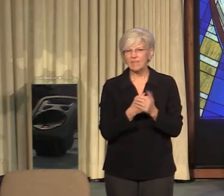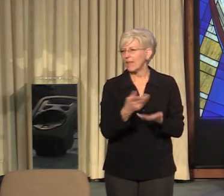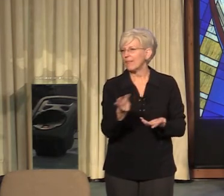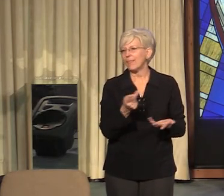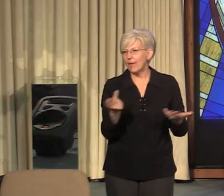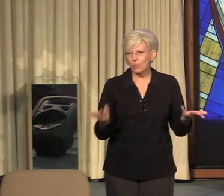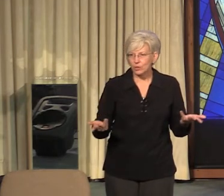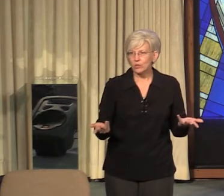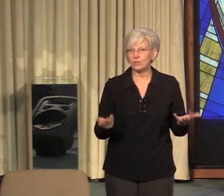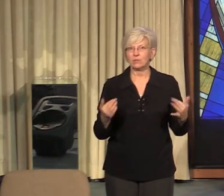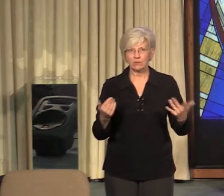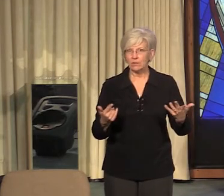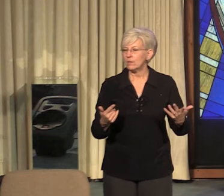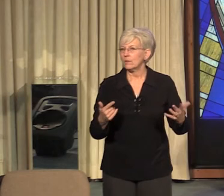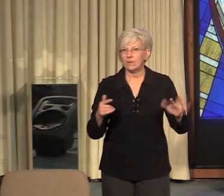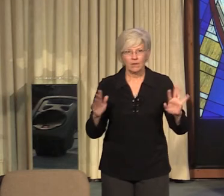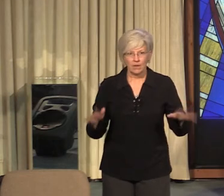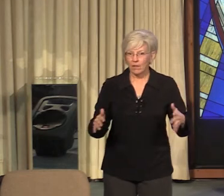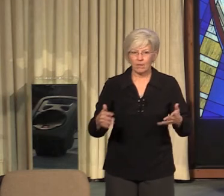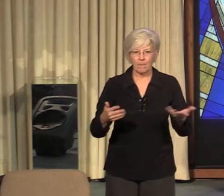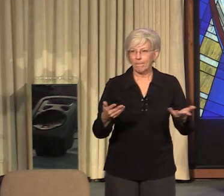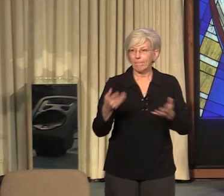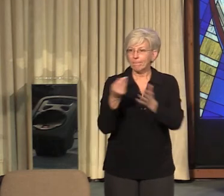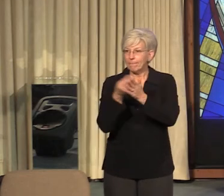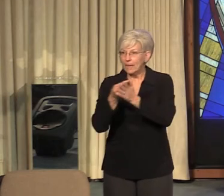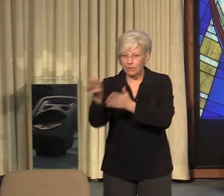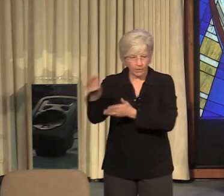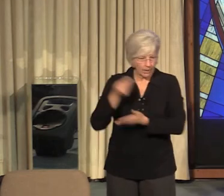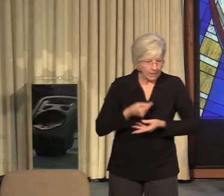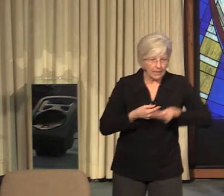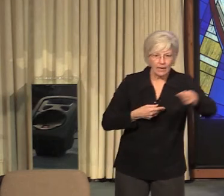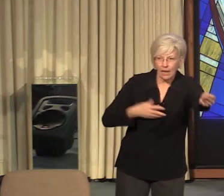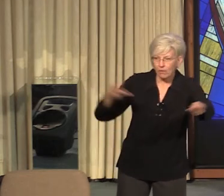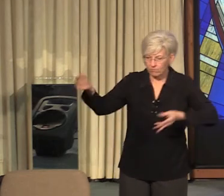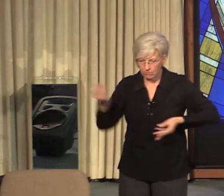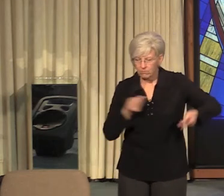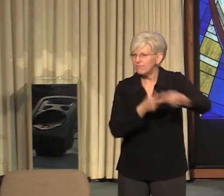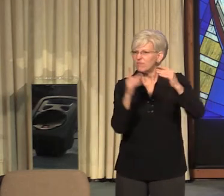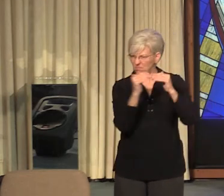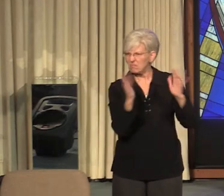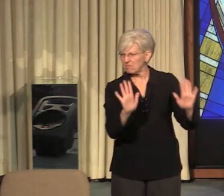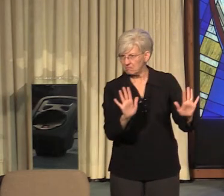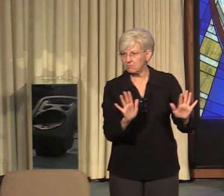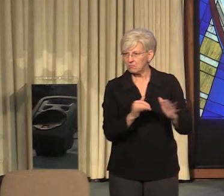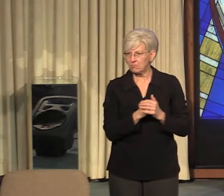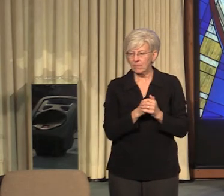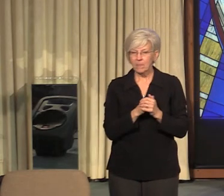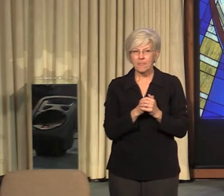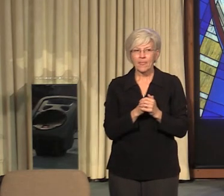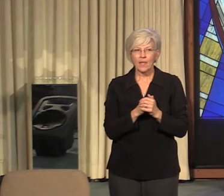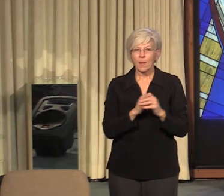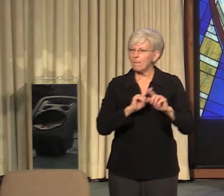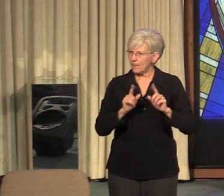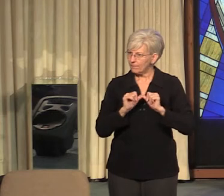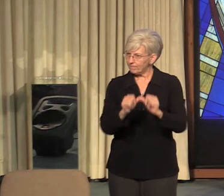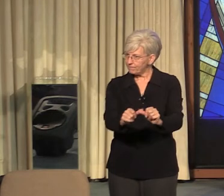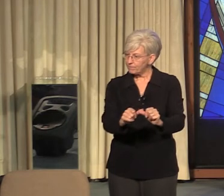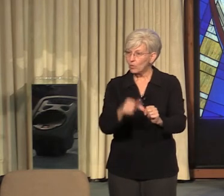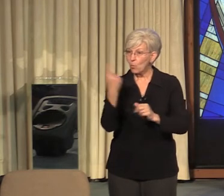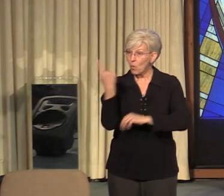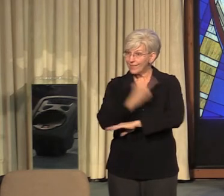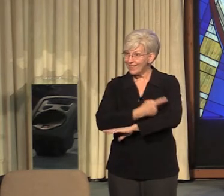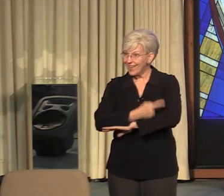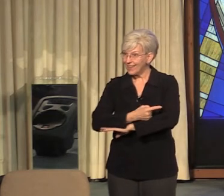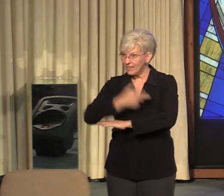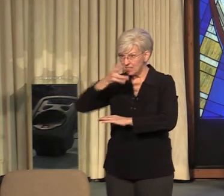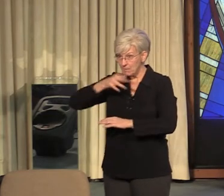just making ends meet. You know, money came in, the money went right back out, but they stayed with it. And one day some fellas came to grab